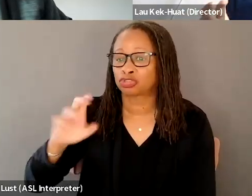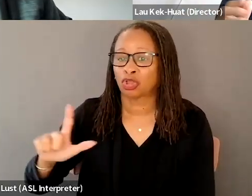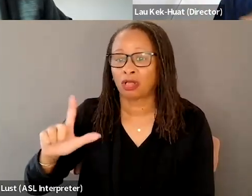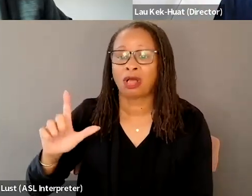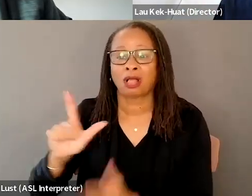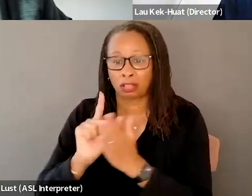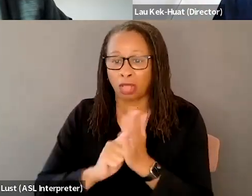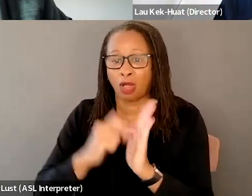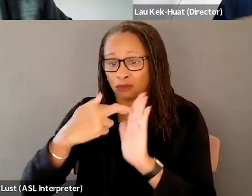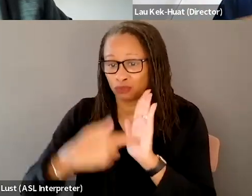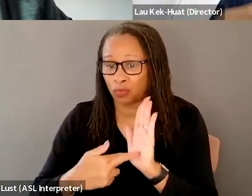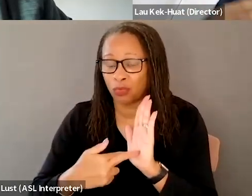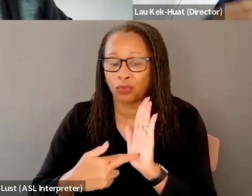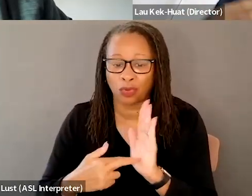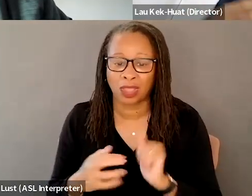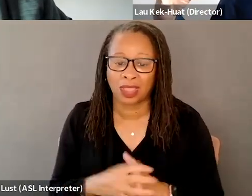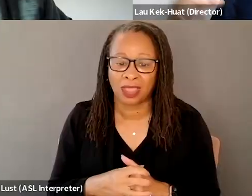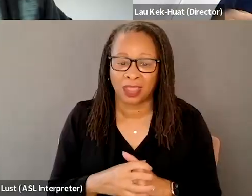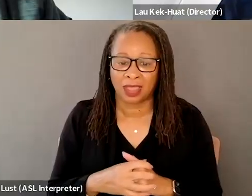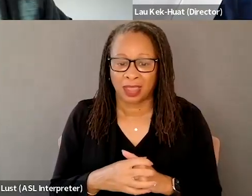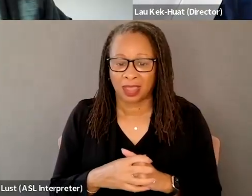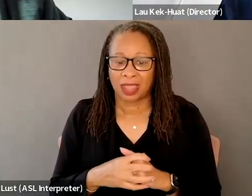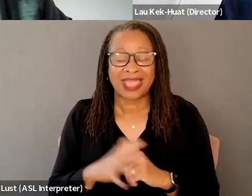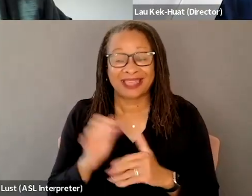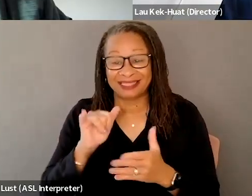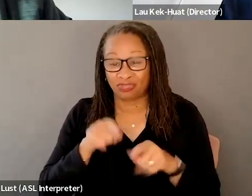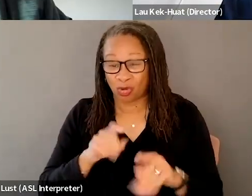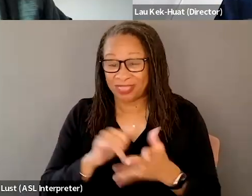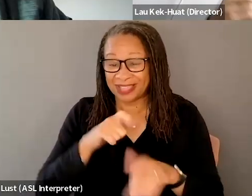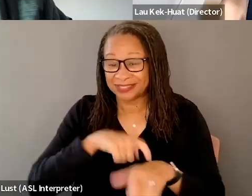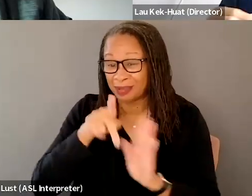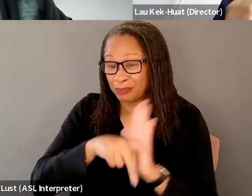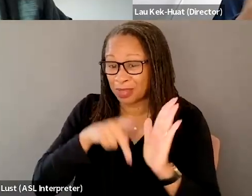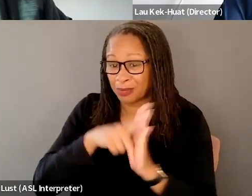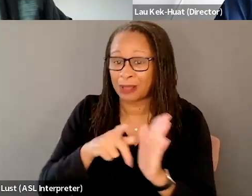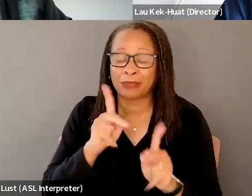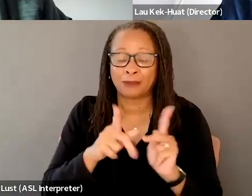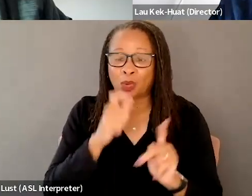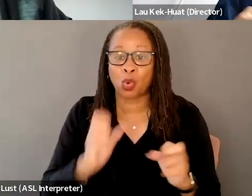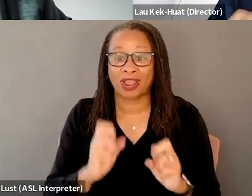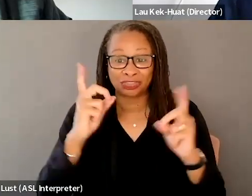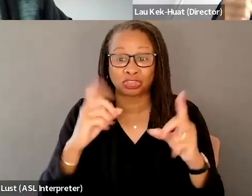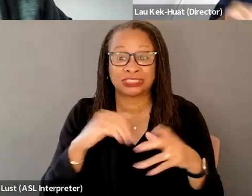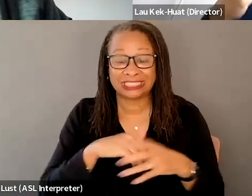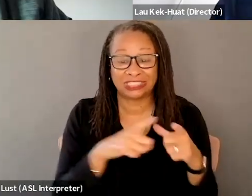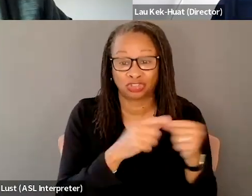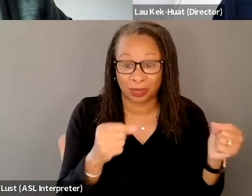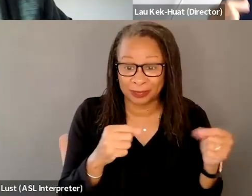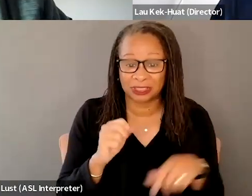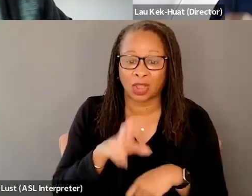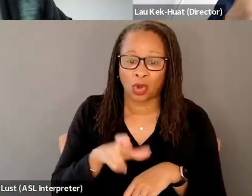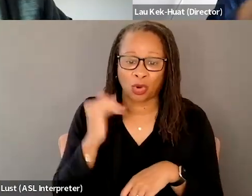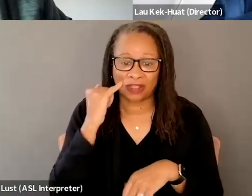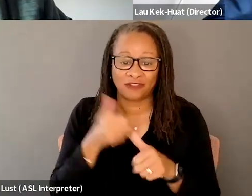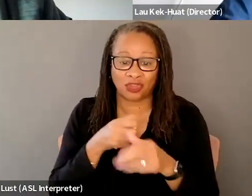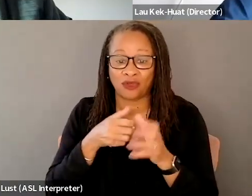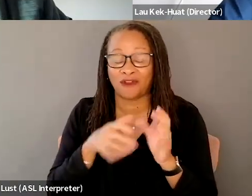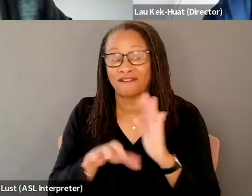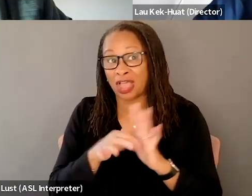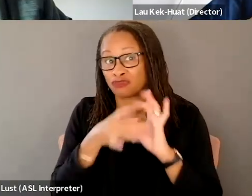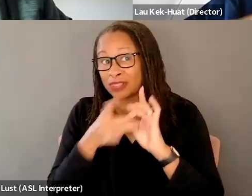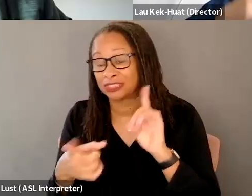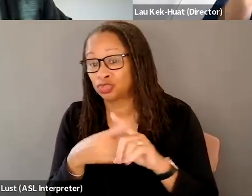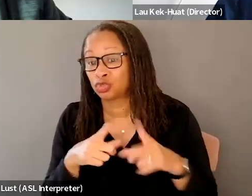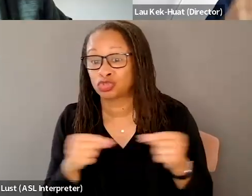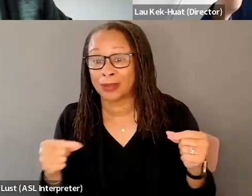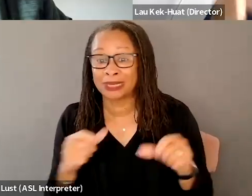law ruling. And during this period of time, those who were educated in Japanese, or if you were found related to Japan